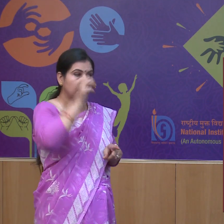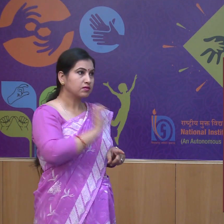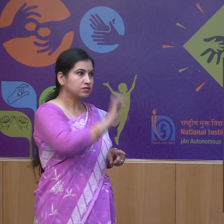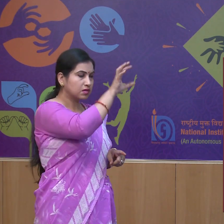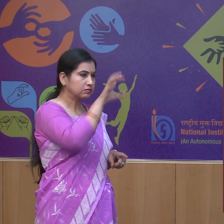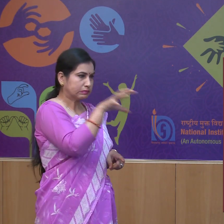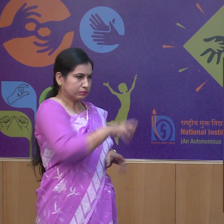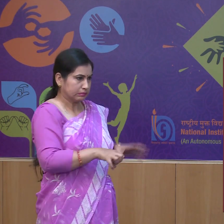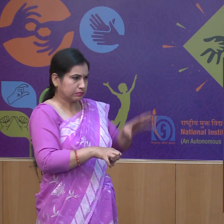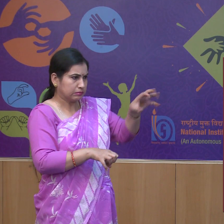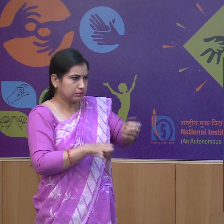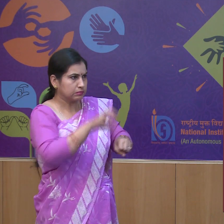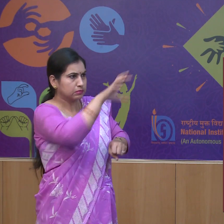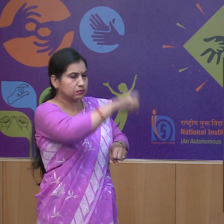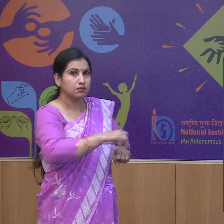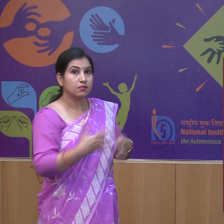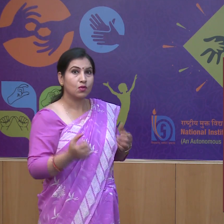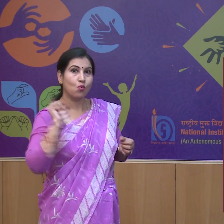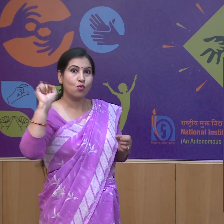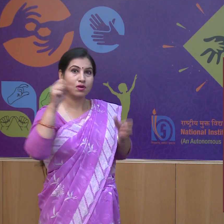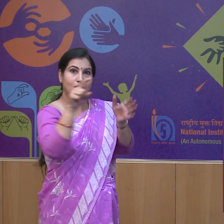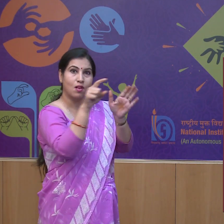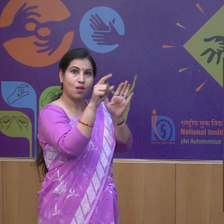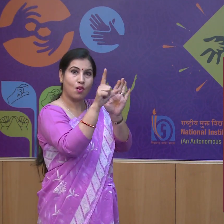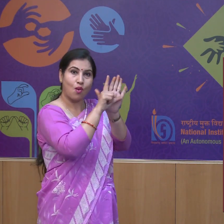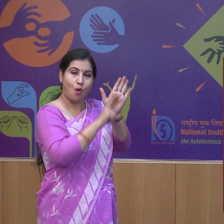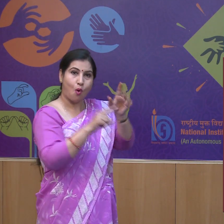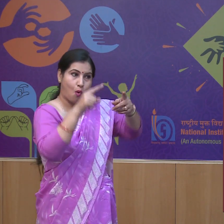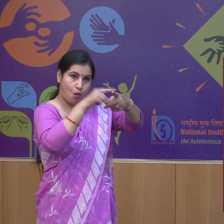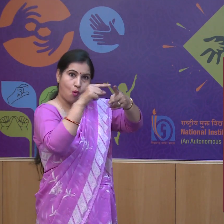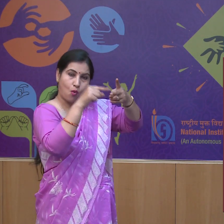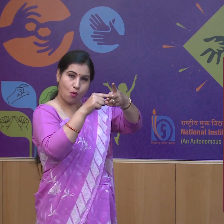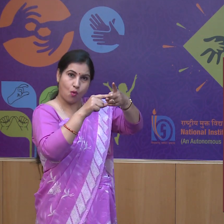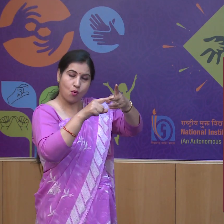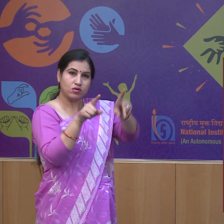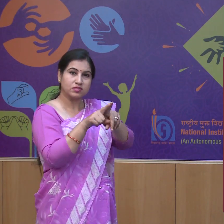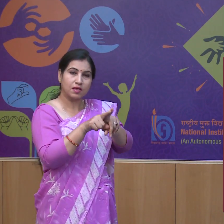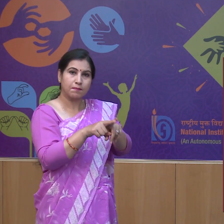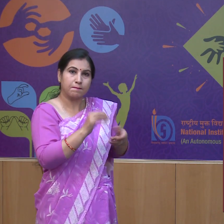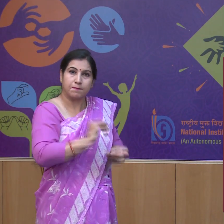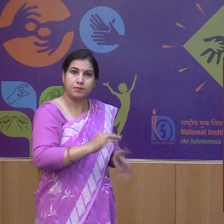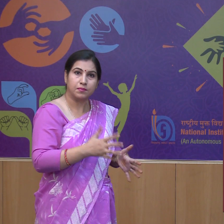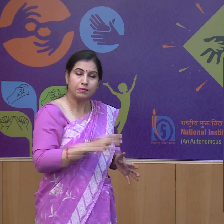states due to Doctrine of Lapse and Subsidiary Alliance.